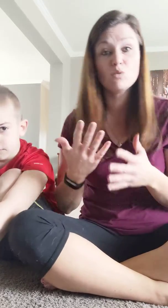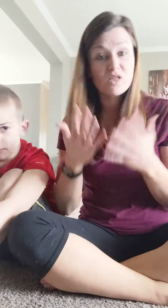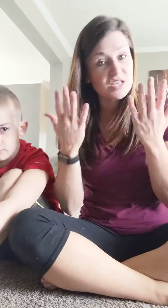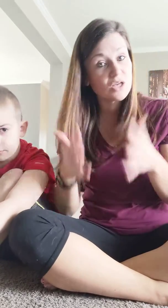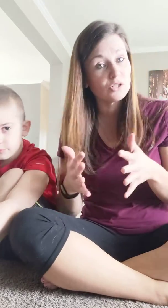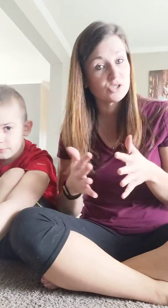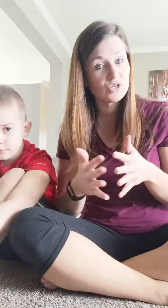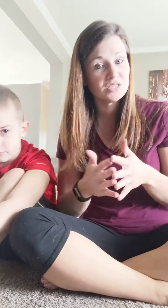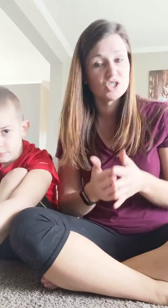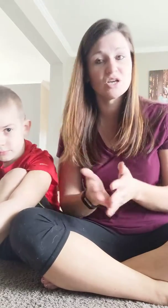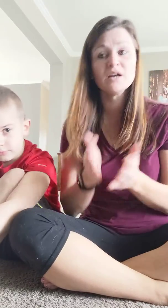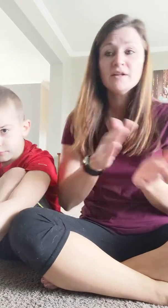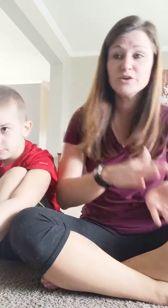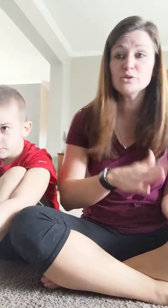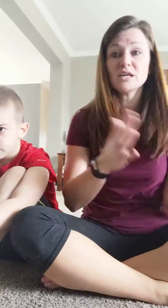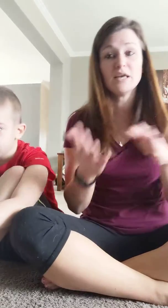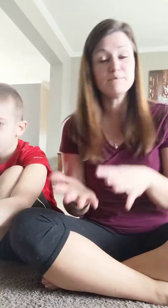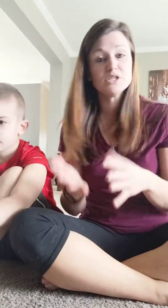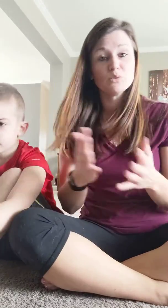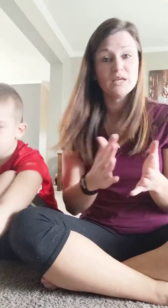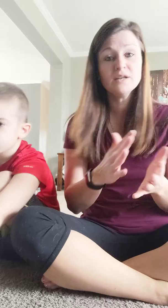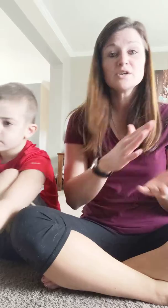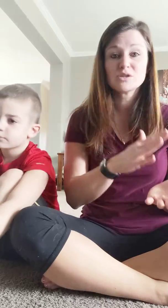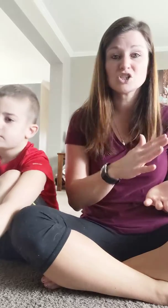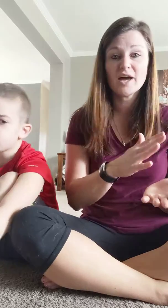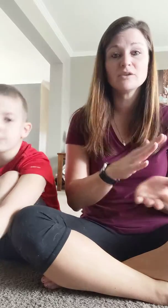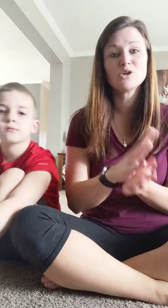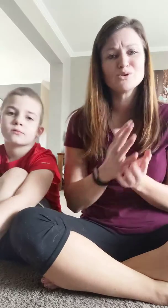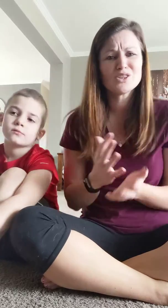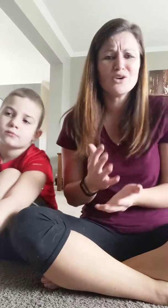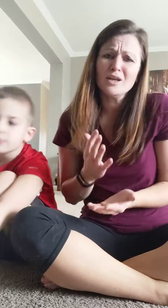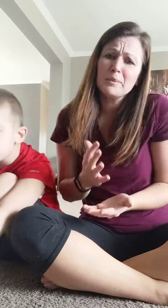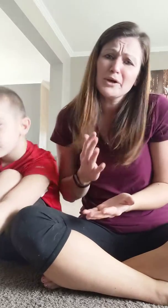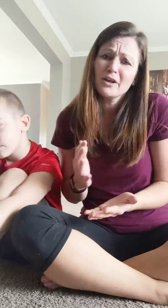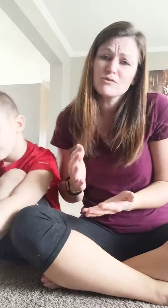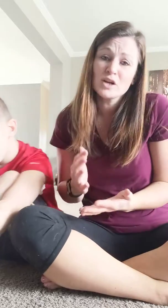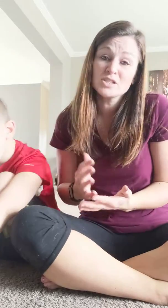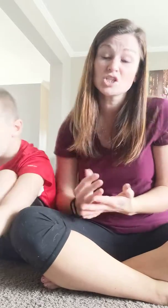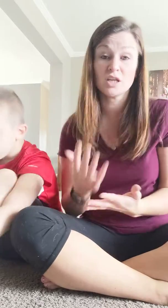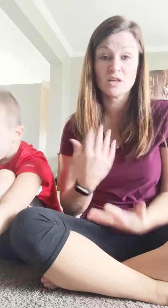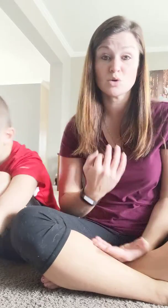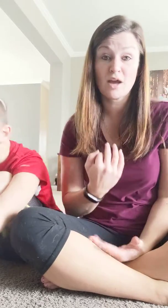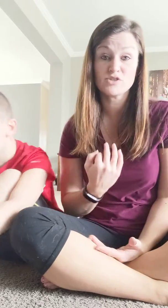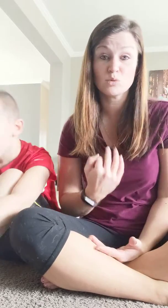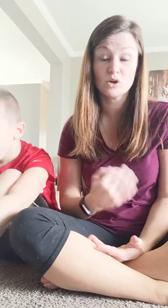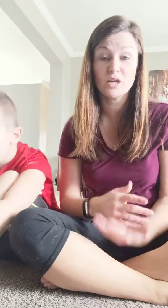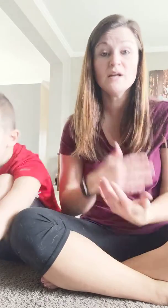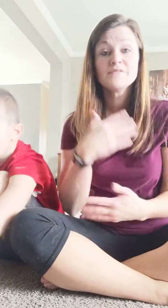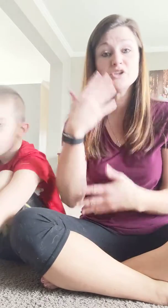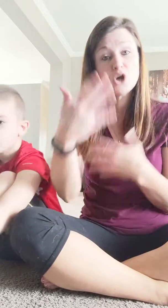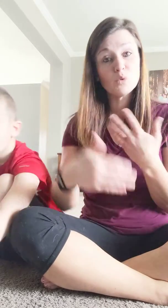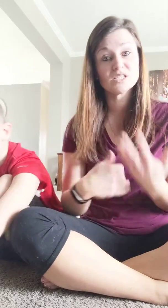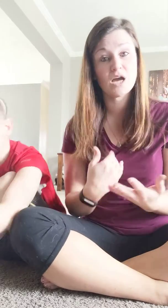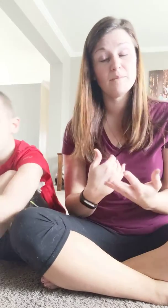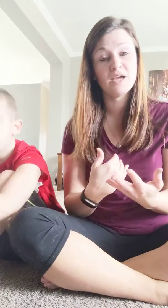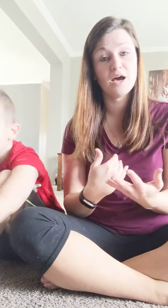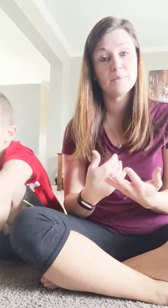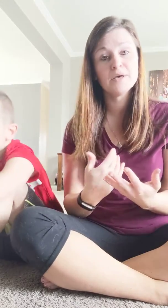with this all done transition song and use it in between so the child knows that they're in a period of transition and they don't have to worry. They know what's coming up.